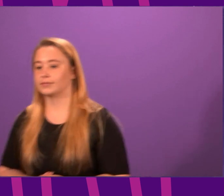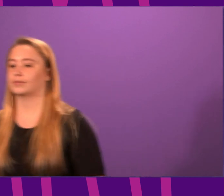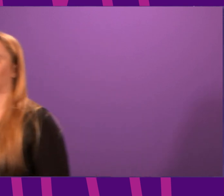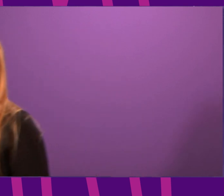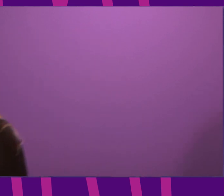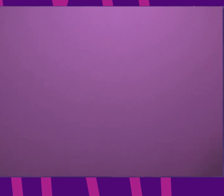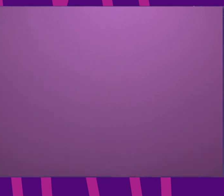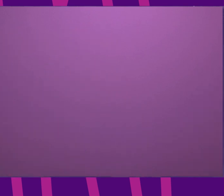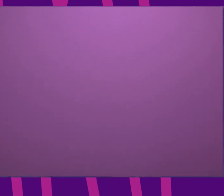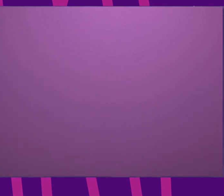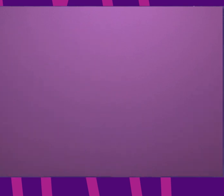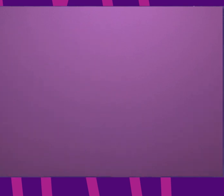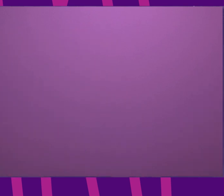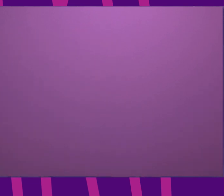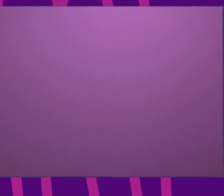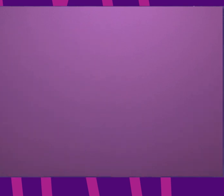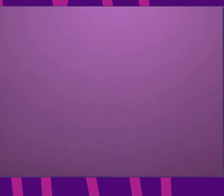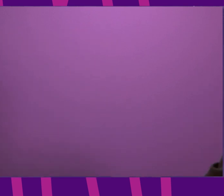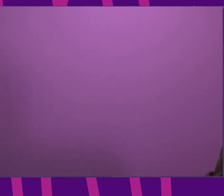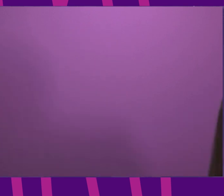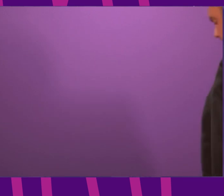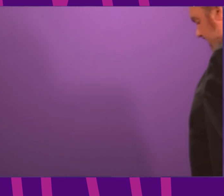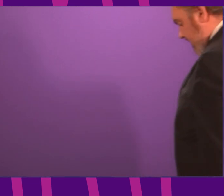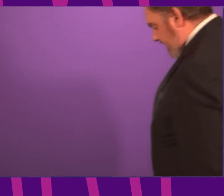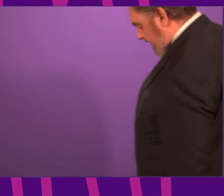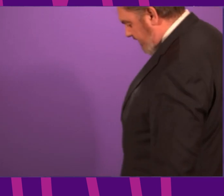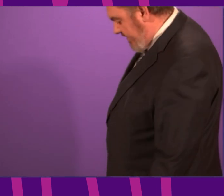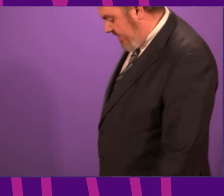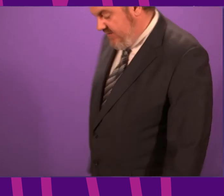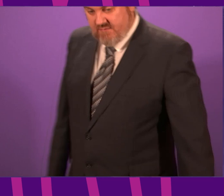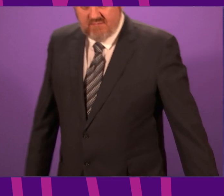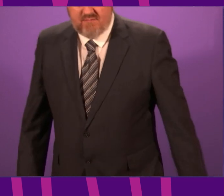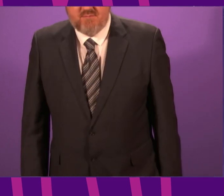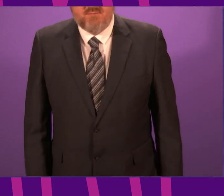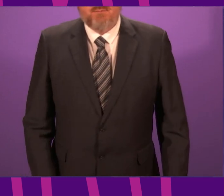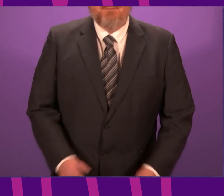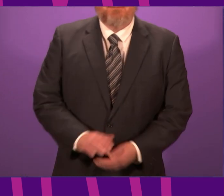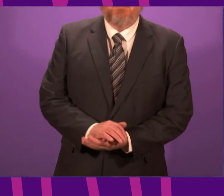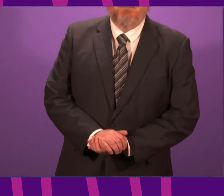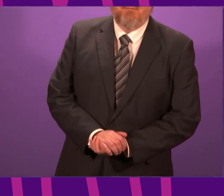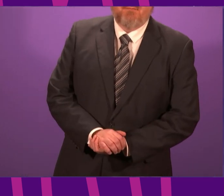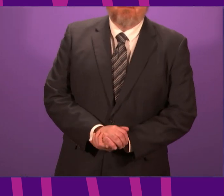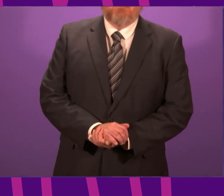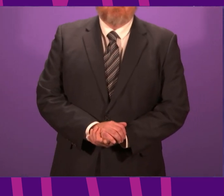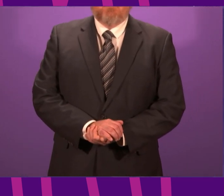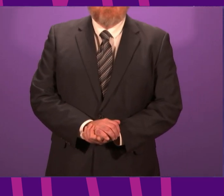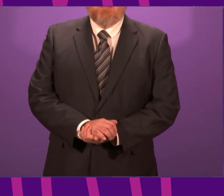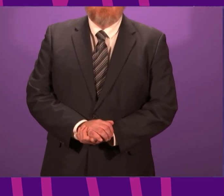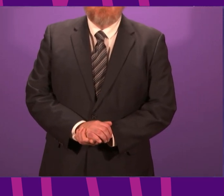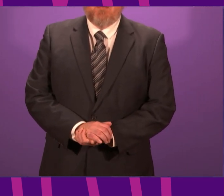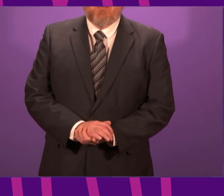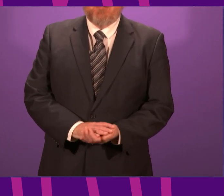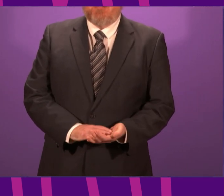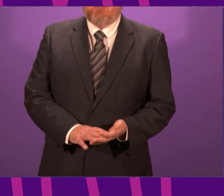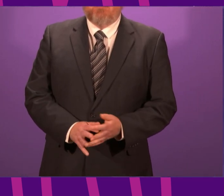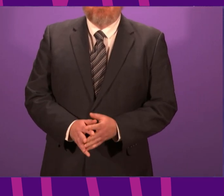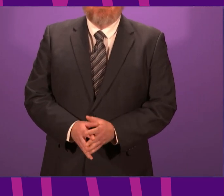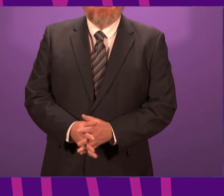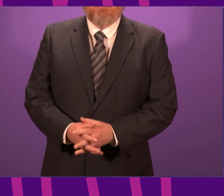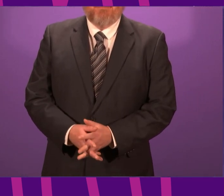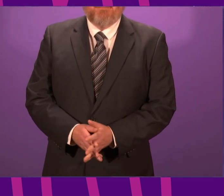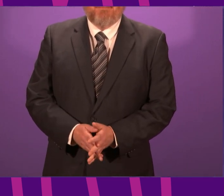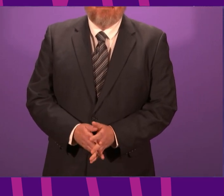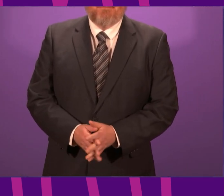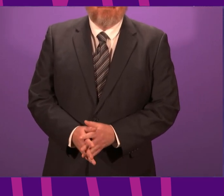Thank you. I call Richard Lyle to be followed by Jamie Green. Thank you, Presiding Officer. Presiding Officer, I've just viewed the PHS